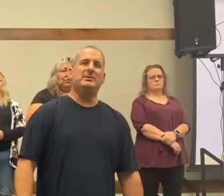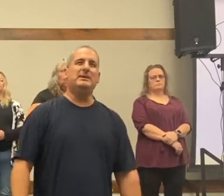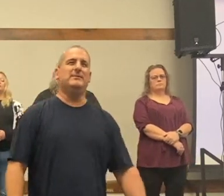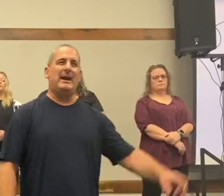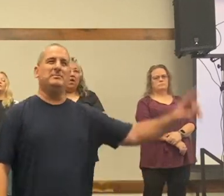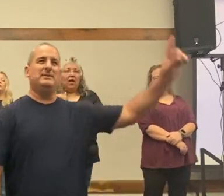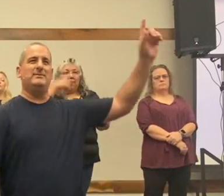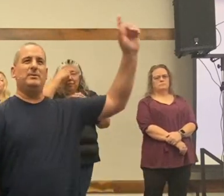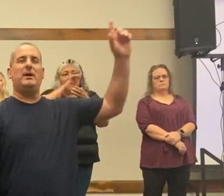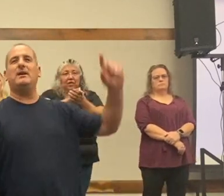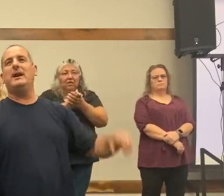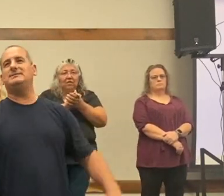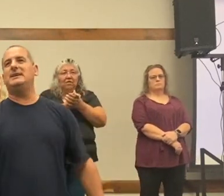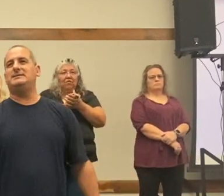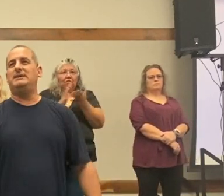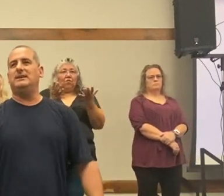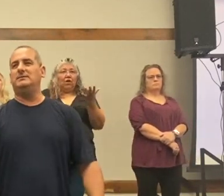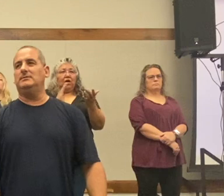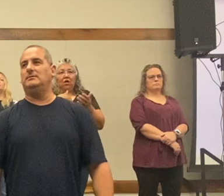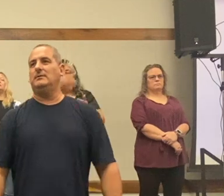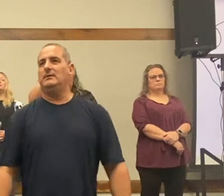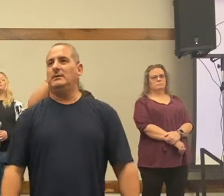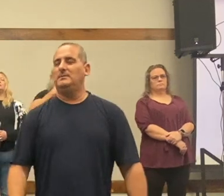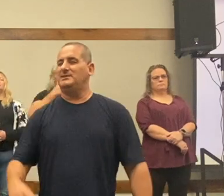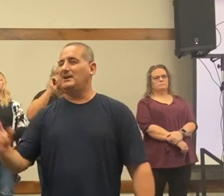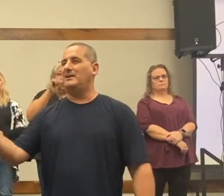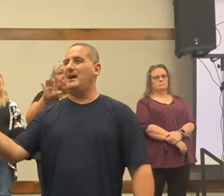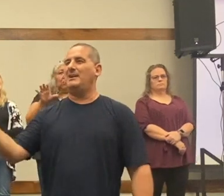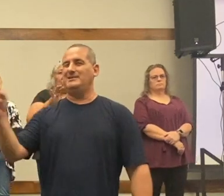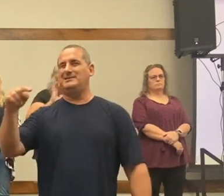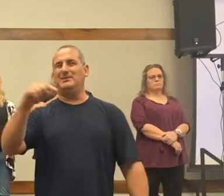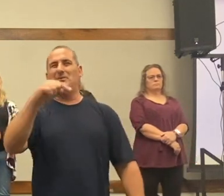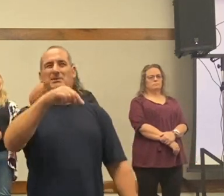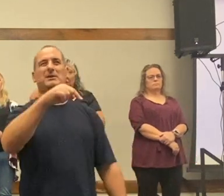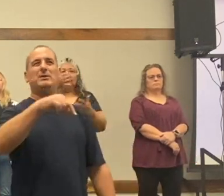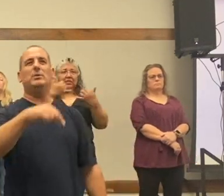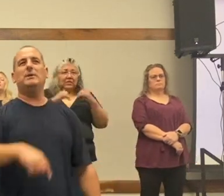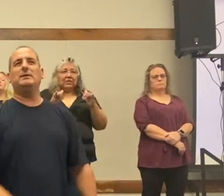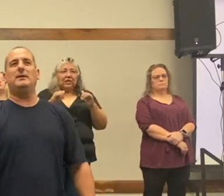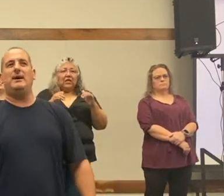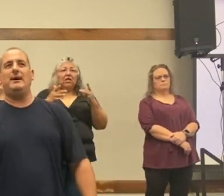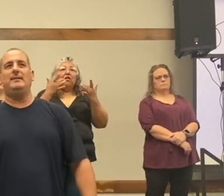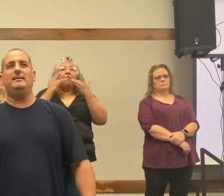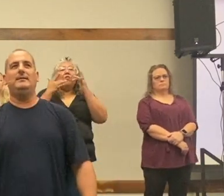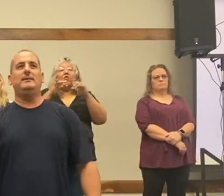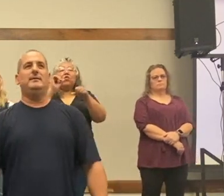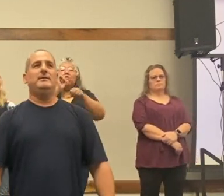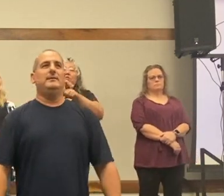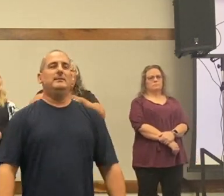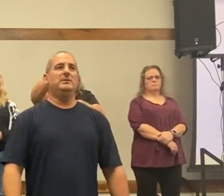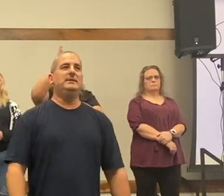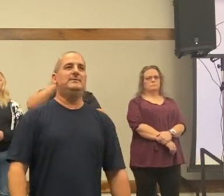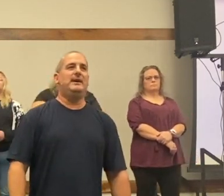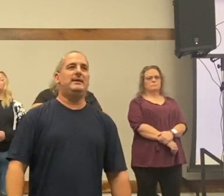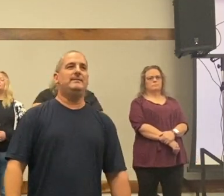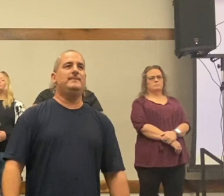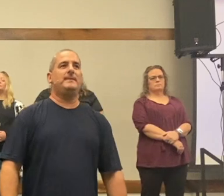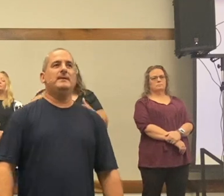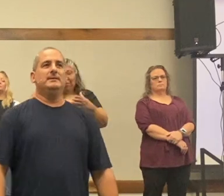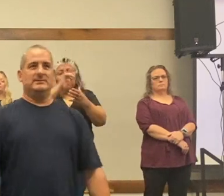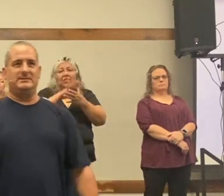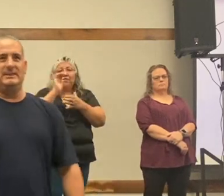Because I believe in what our God says he can do. Because our God is still a miracle working God. Believe